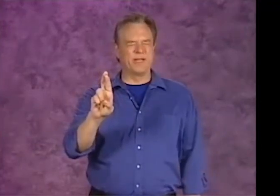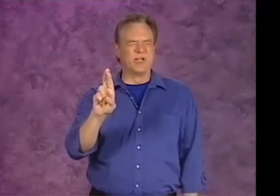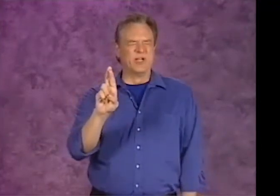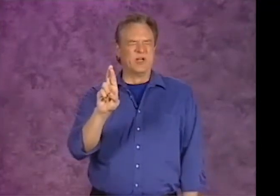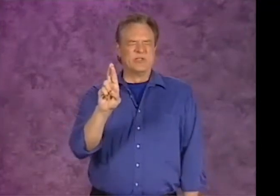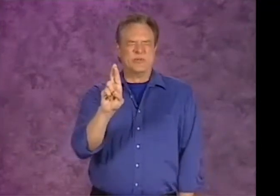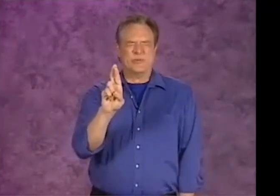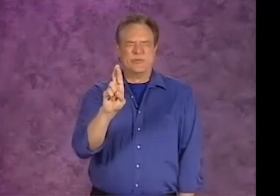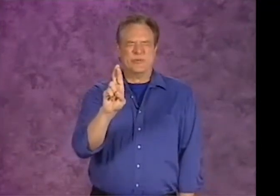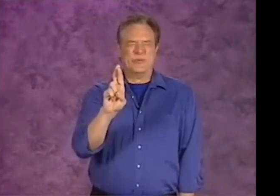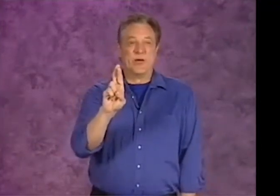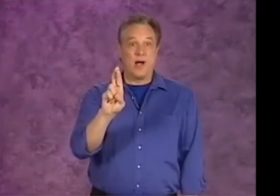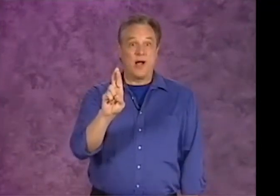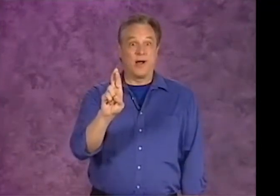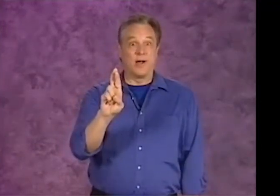happen, R.